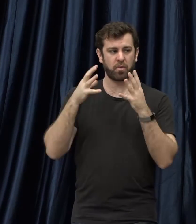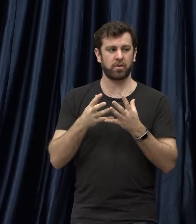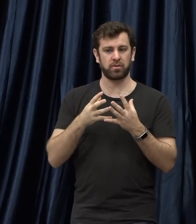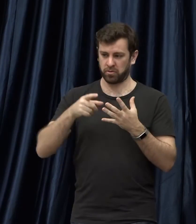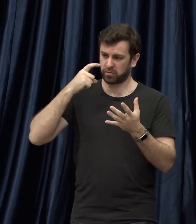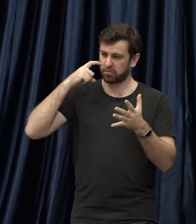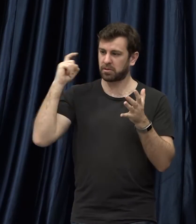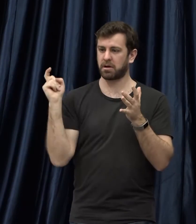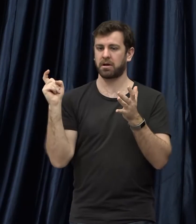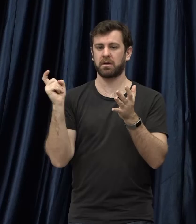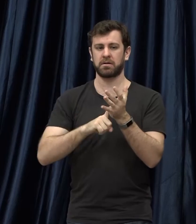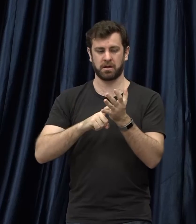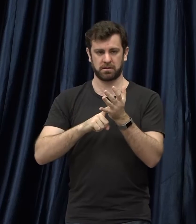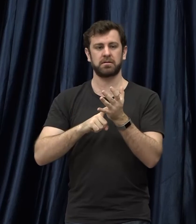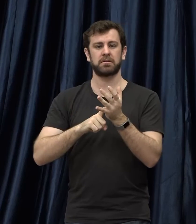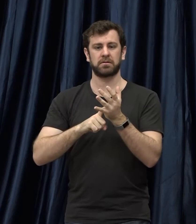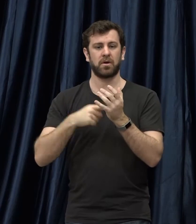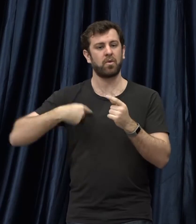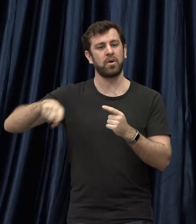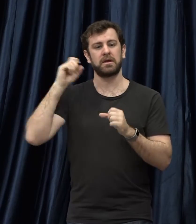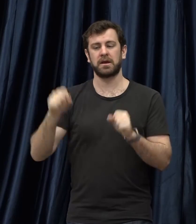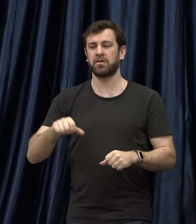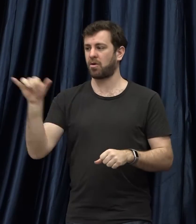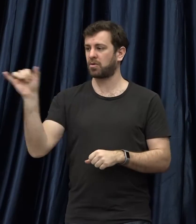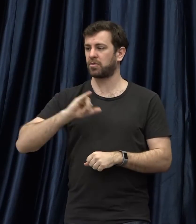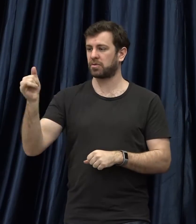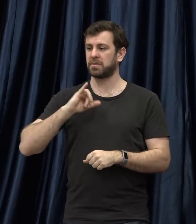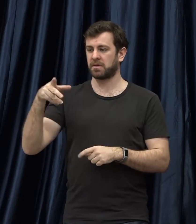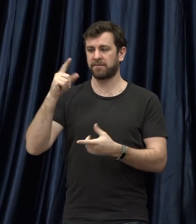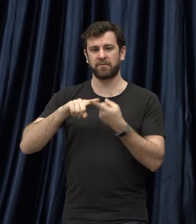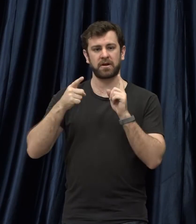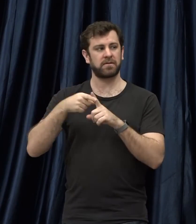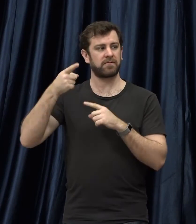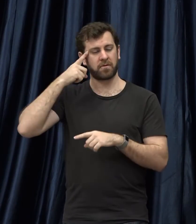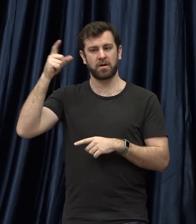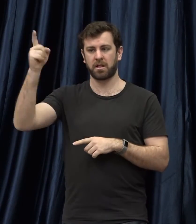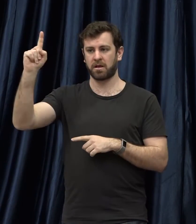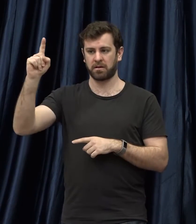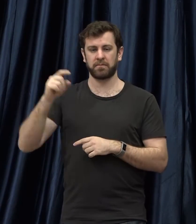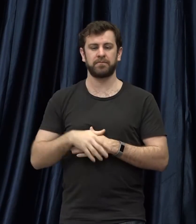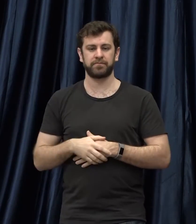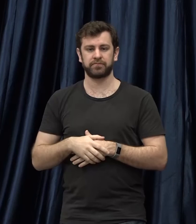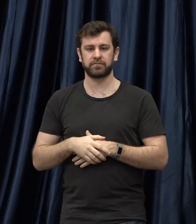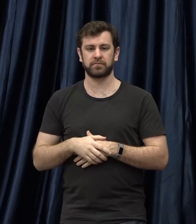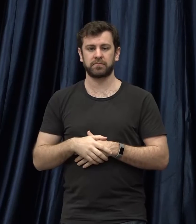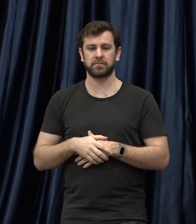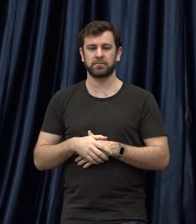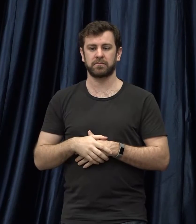recognizing that we can also be of the friends of Allah subhanahu wa ta'ala. To have